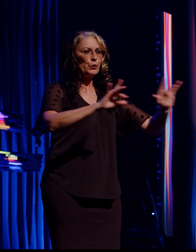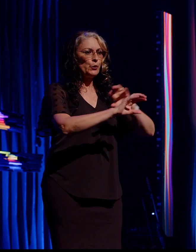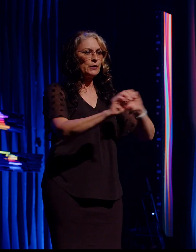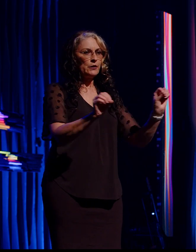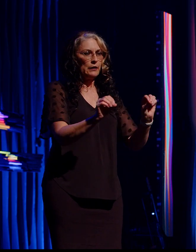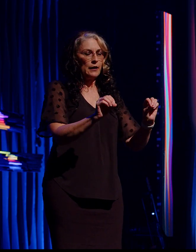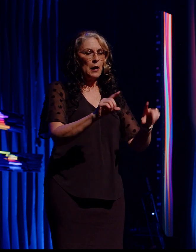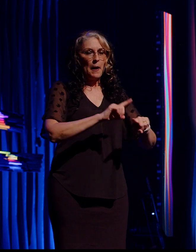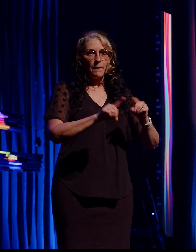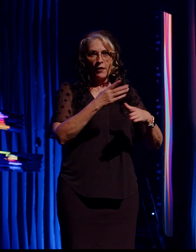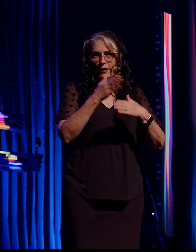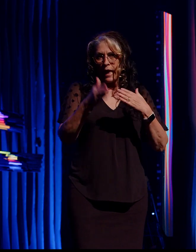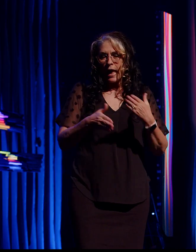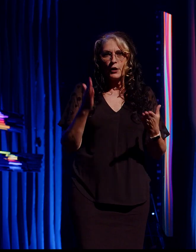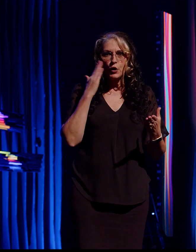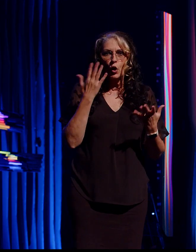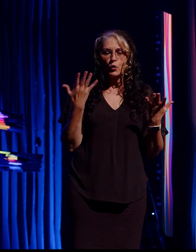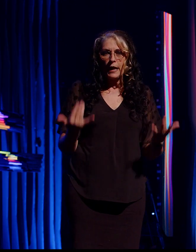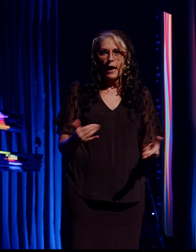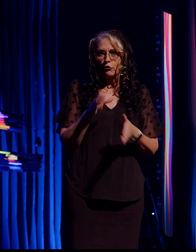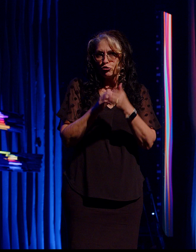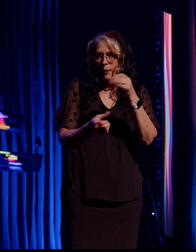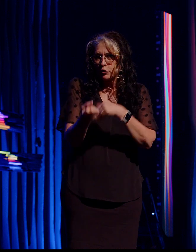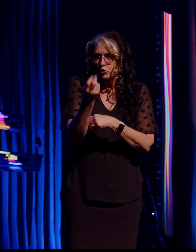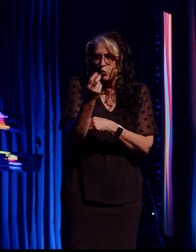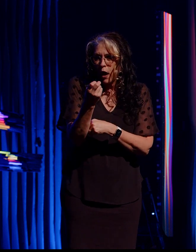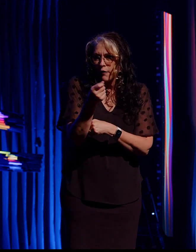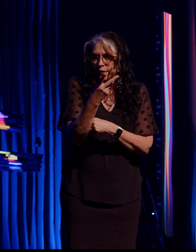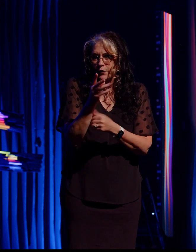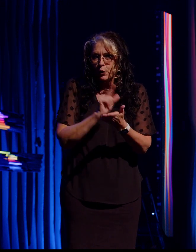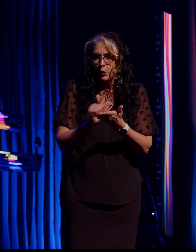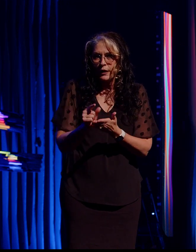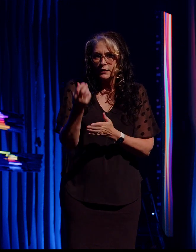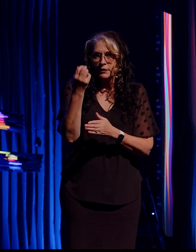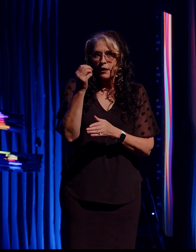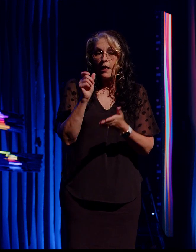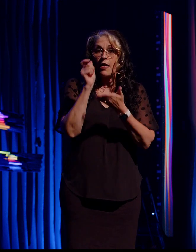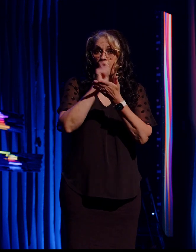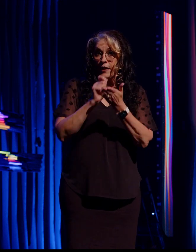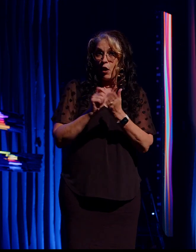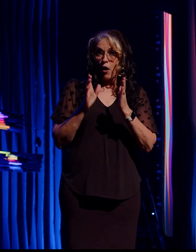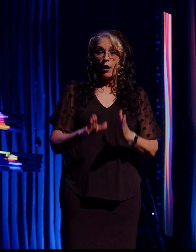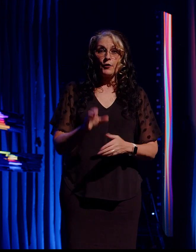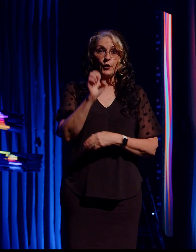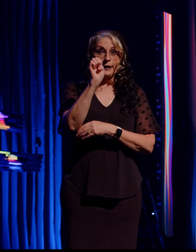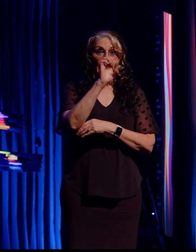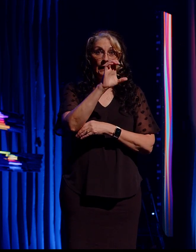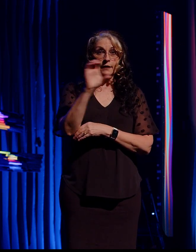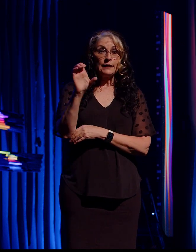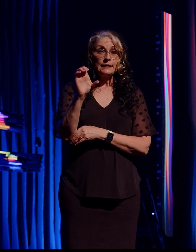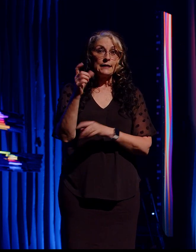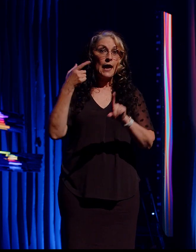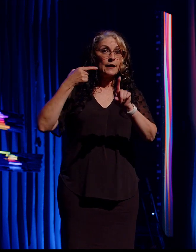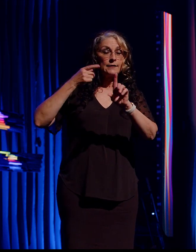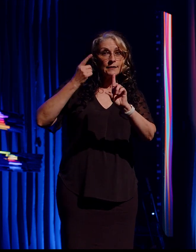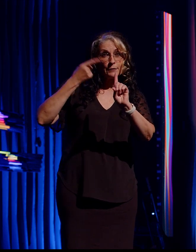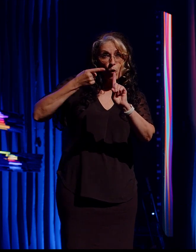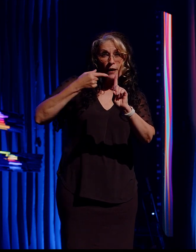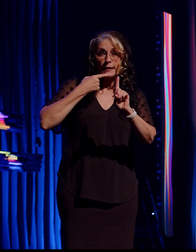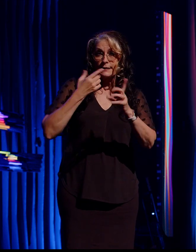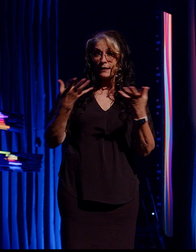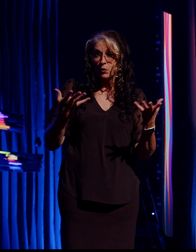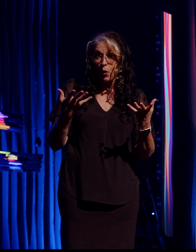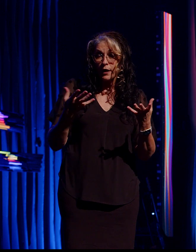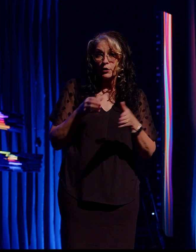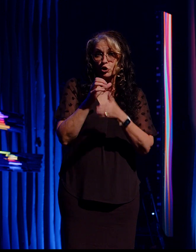a spoiler alert, but you should know by now, once we get to chapter 12 in a couple weeks, the author of Ecclesiastes comes to this point in saying this in Ecclesiastes